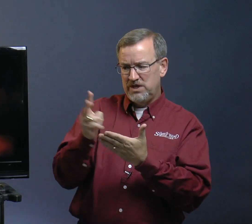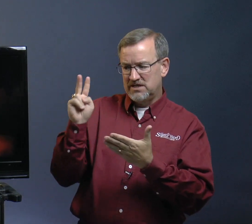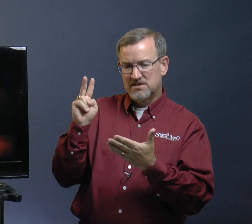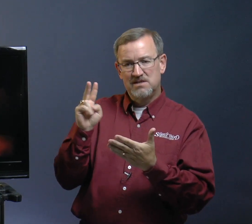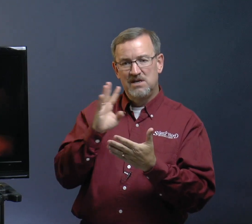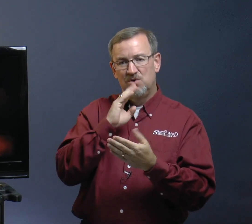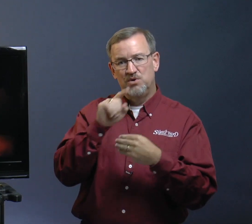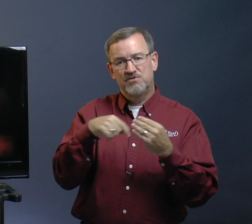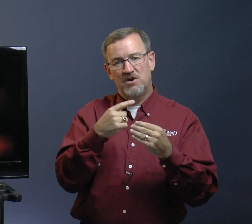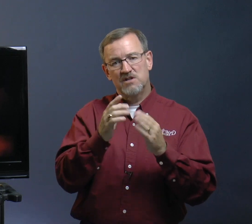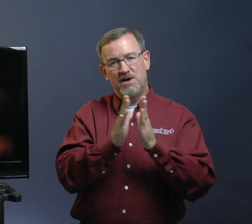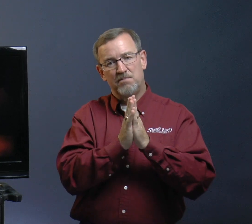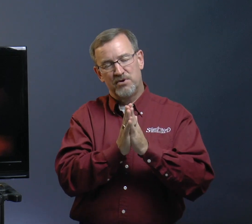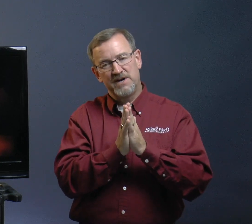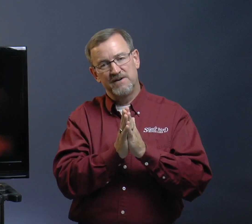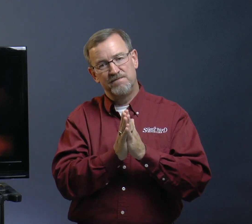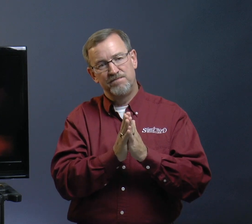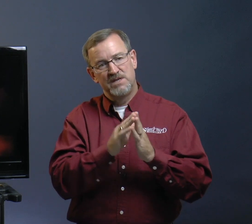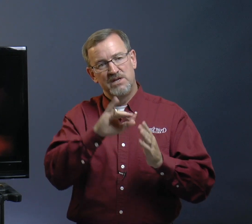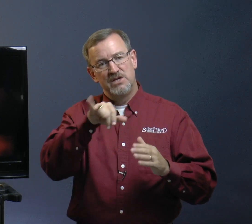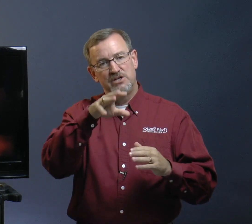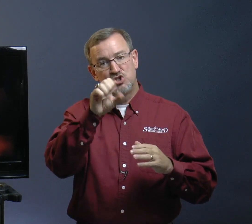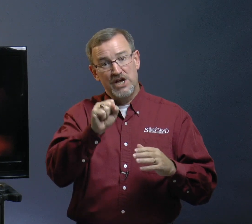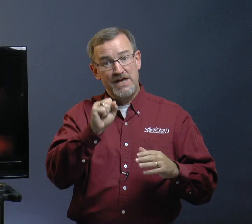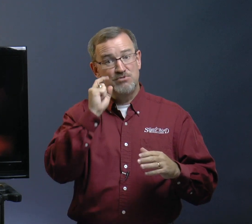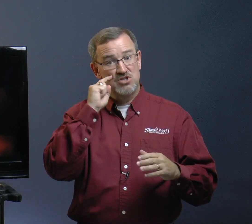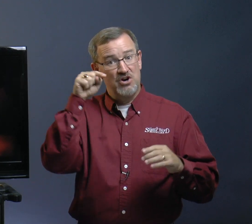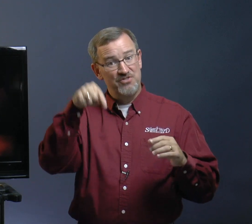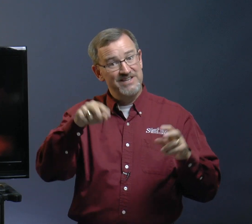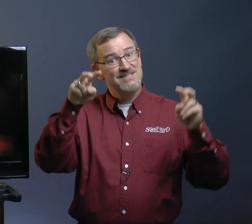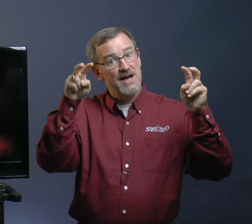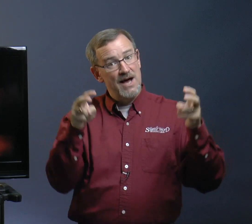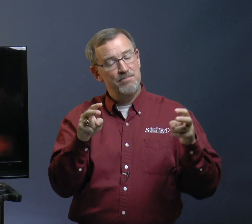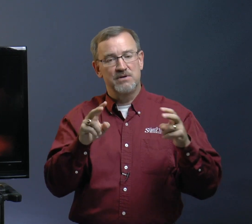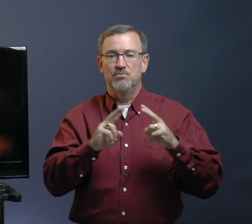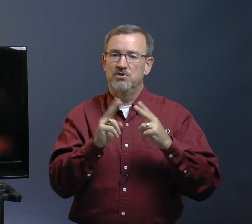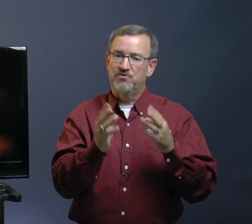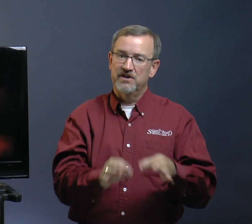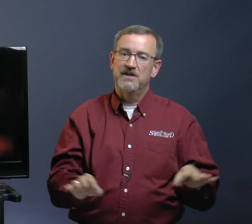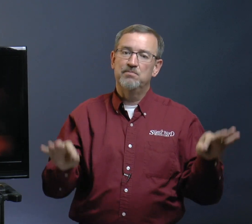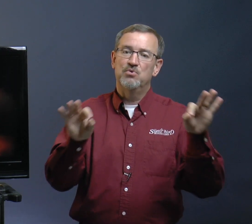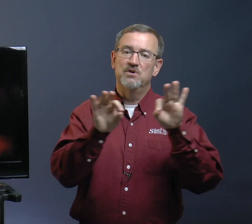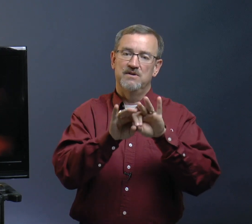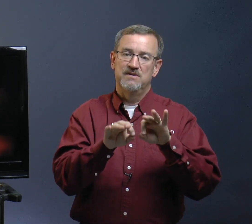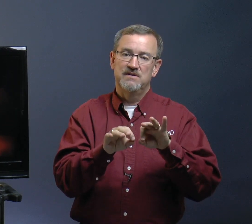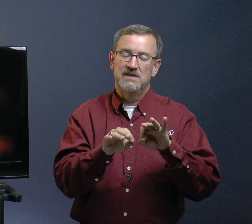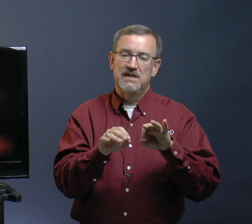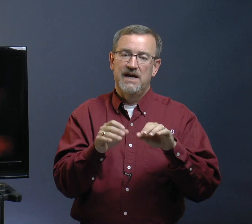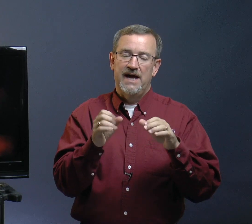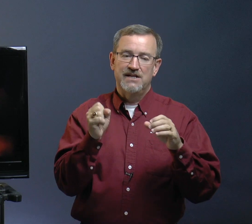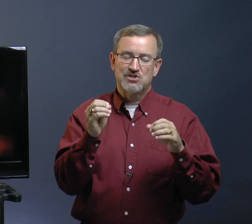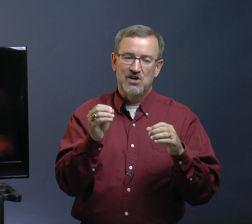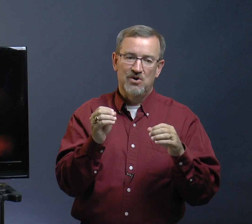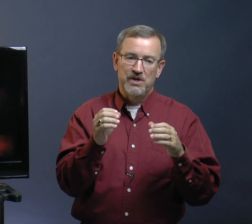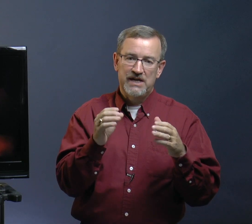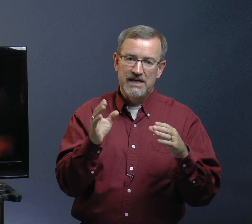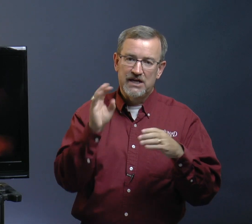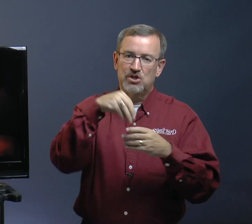2 weeks, we've talked about prayer. James thought this topic was very important. And so he